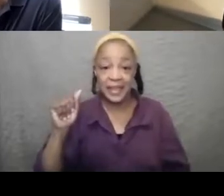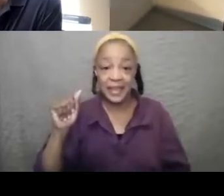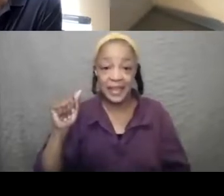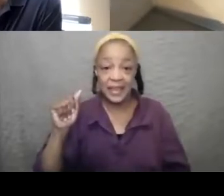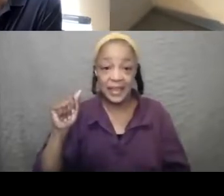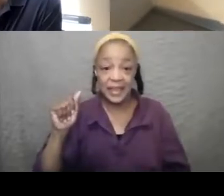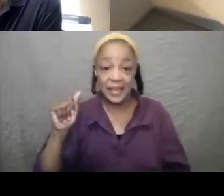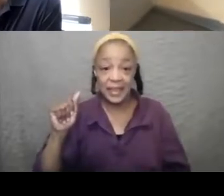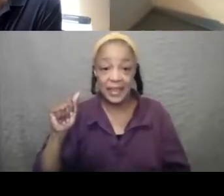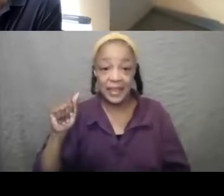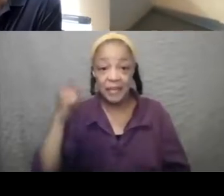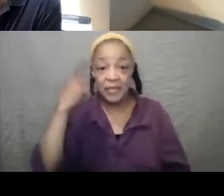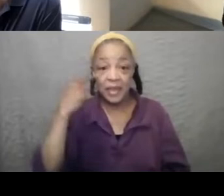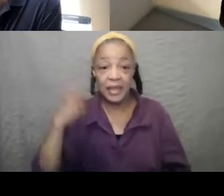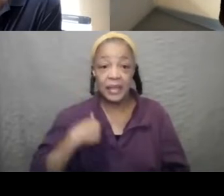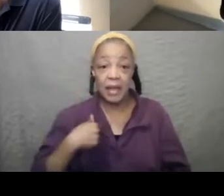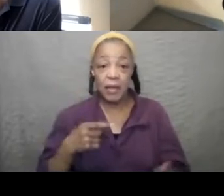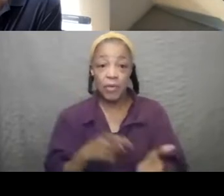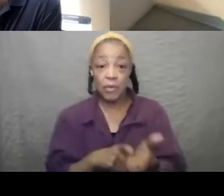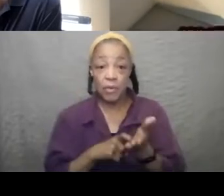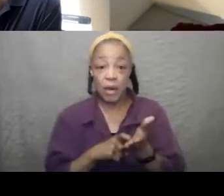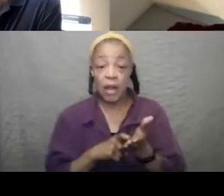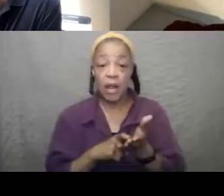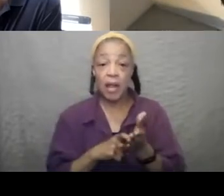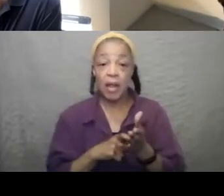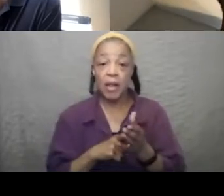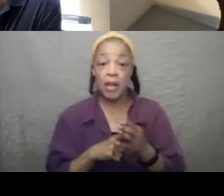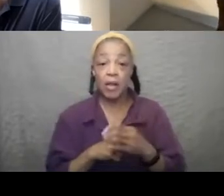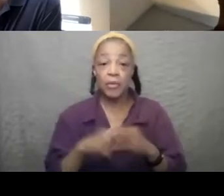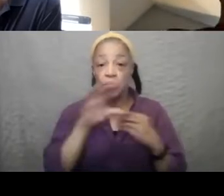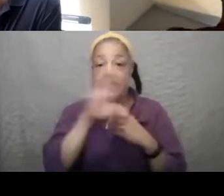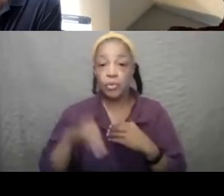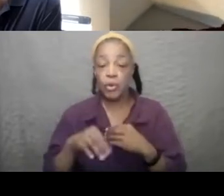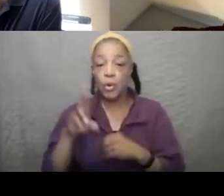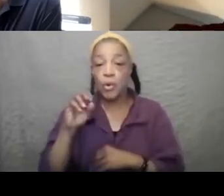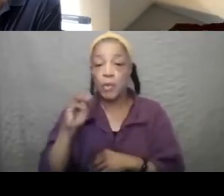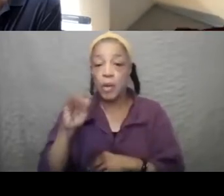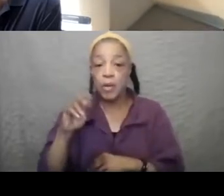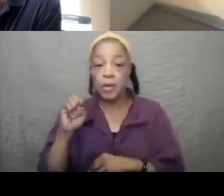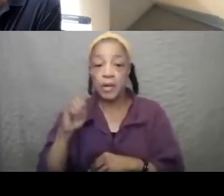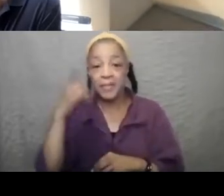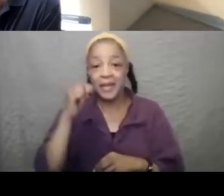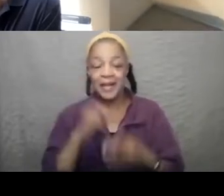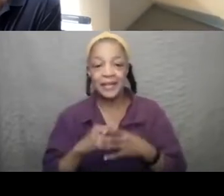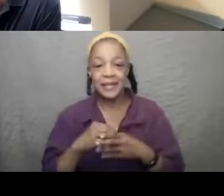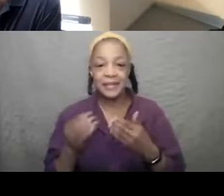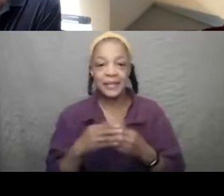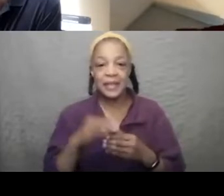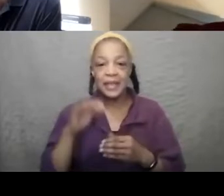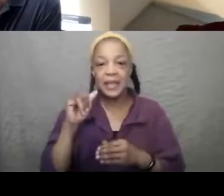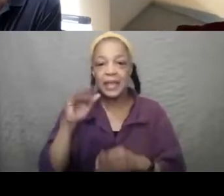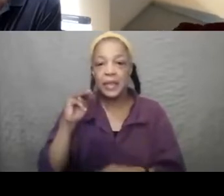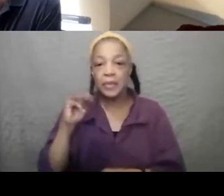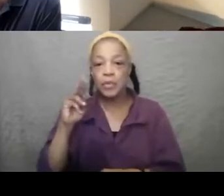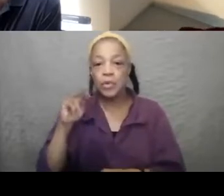because I require remote learning accommodations because I'm immunocompromised, so high risk